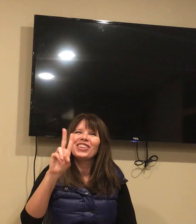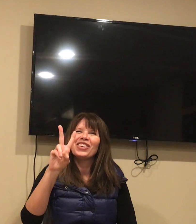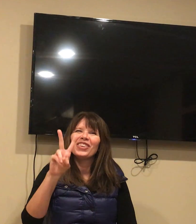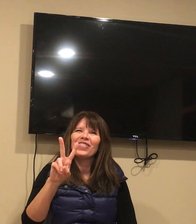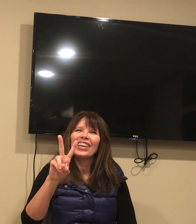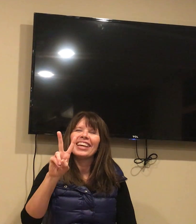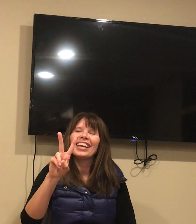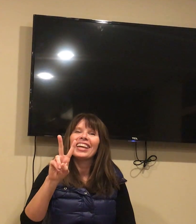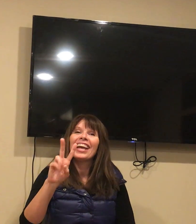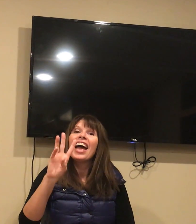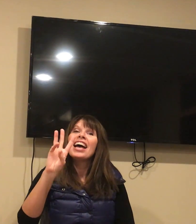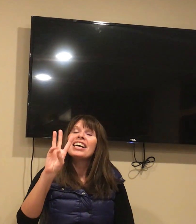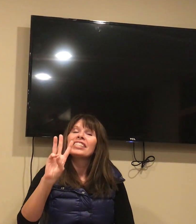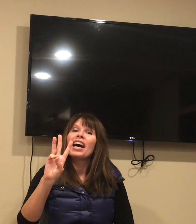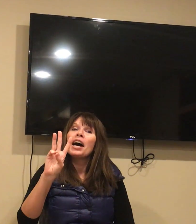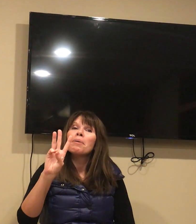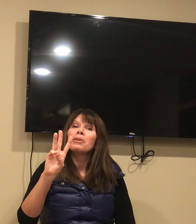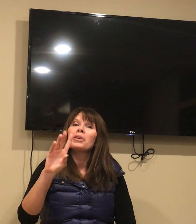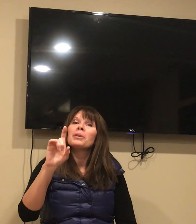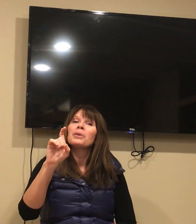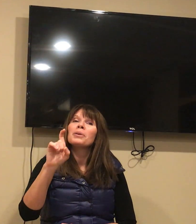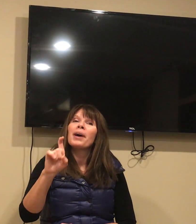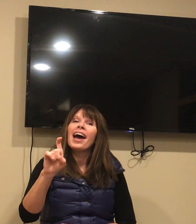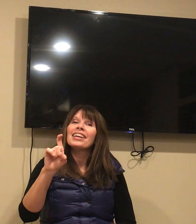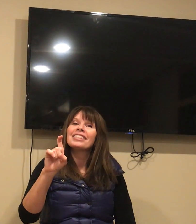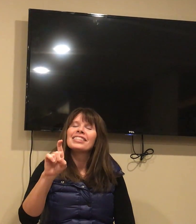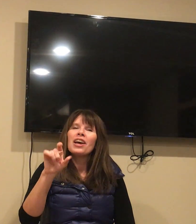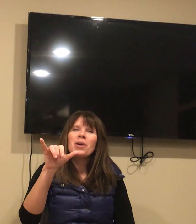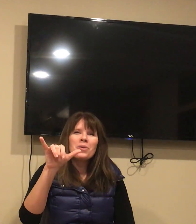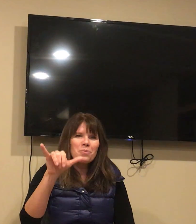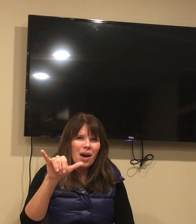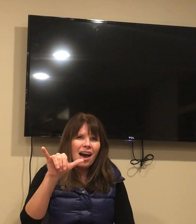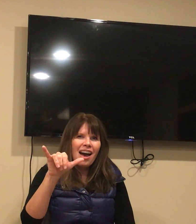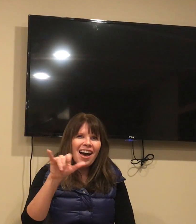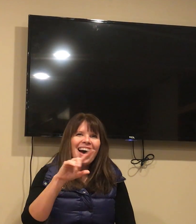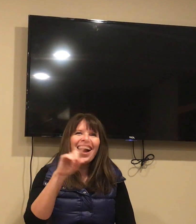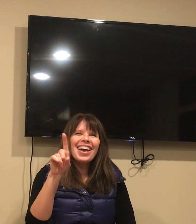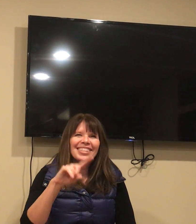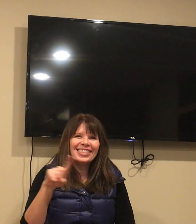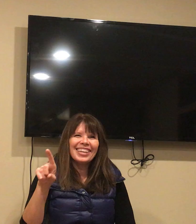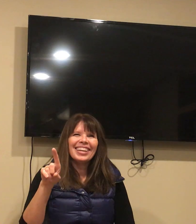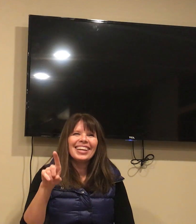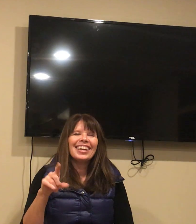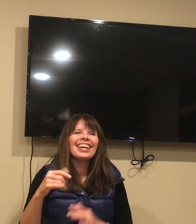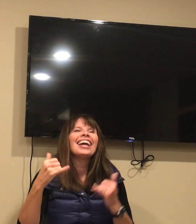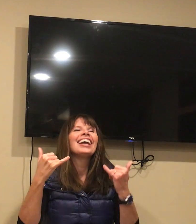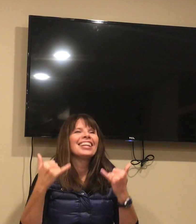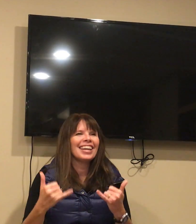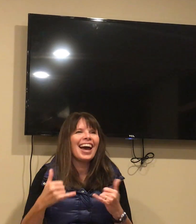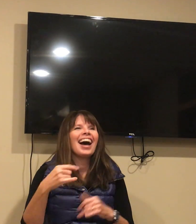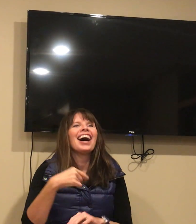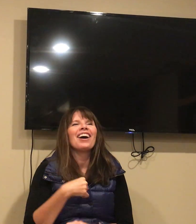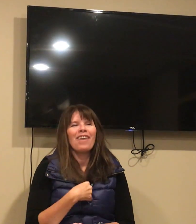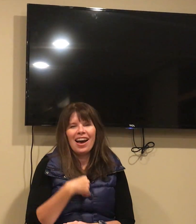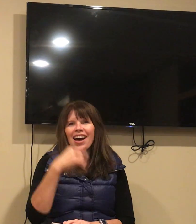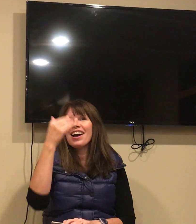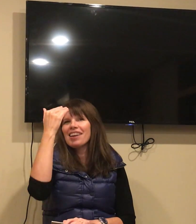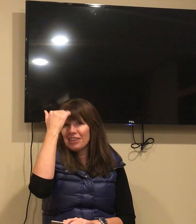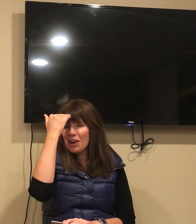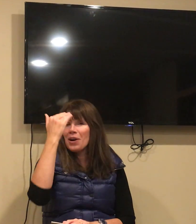U, V, W, X, Y, Z. Now I